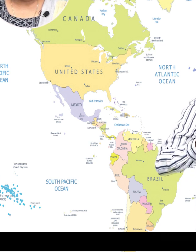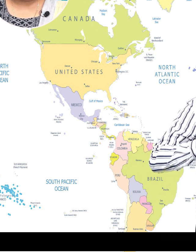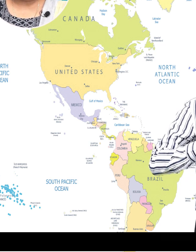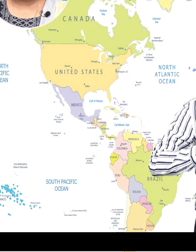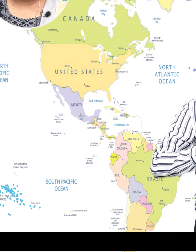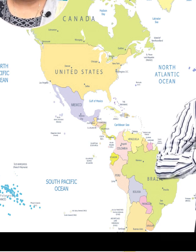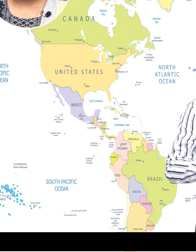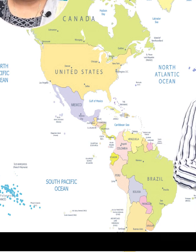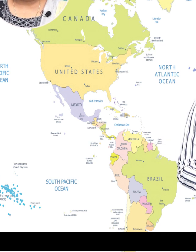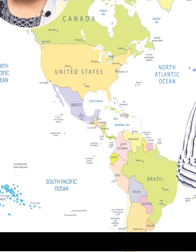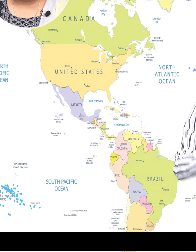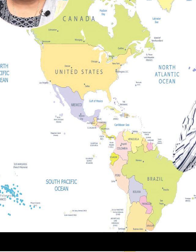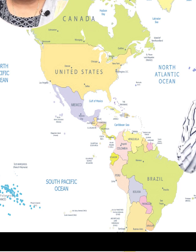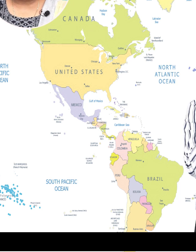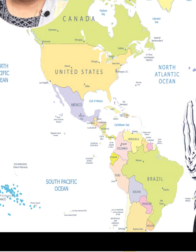Canada,